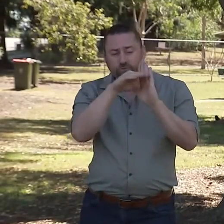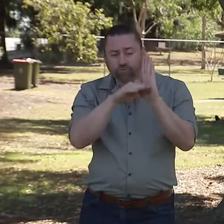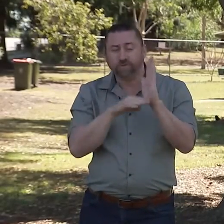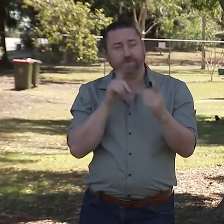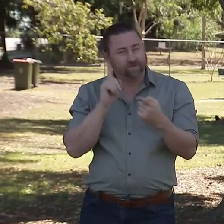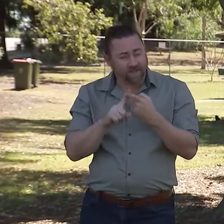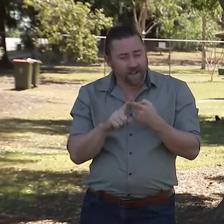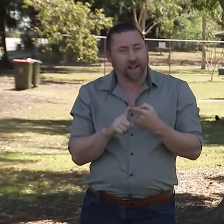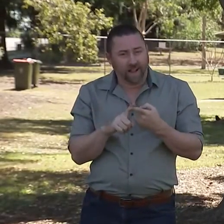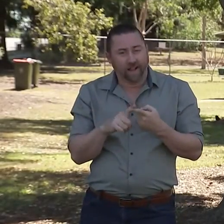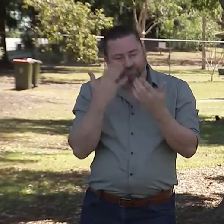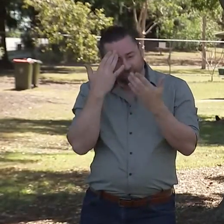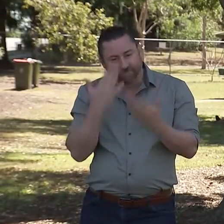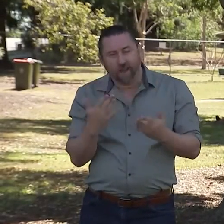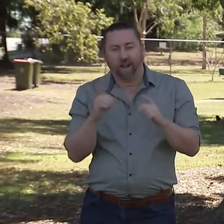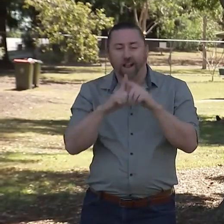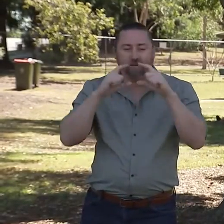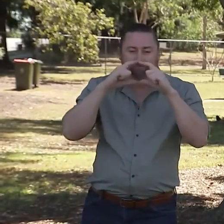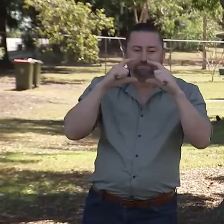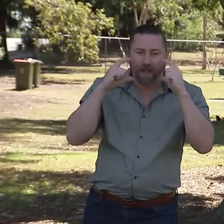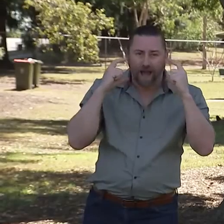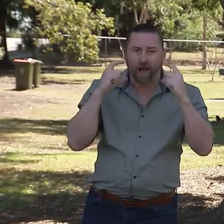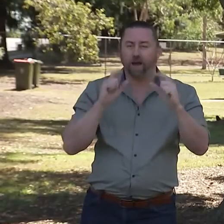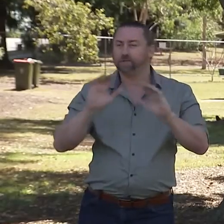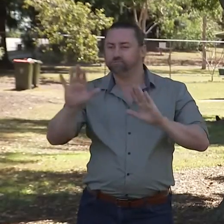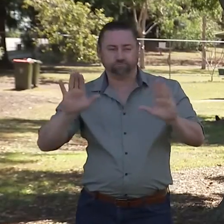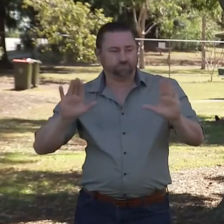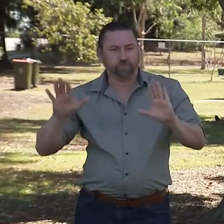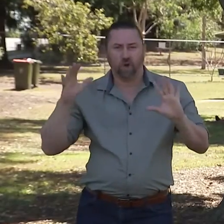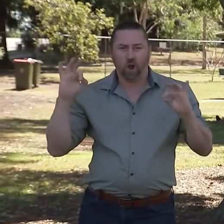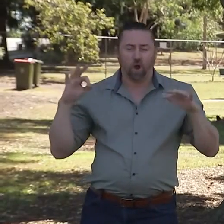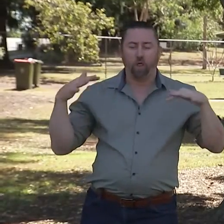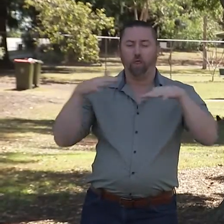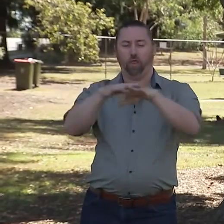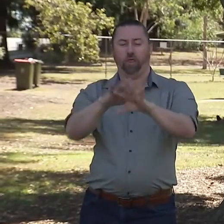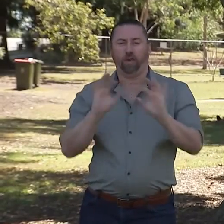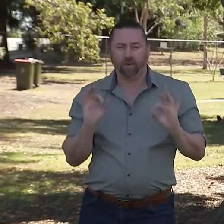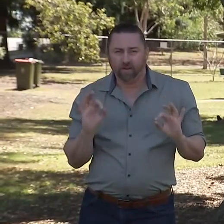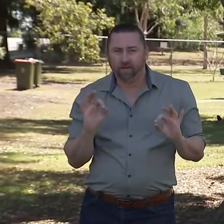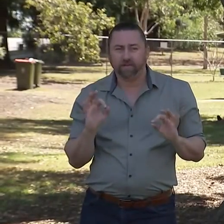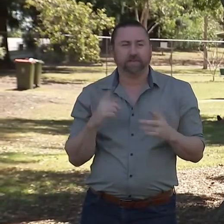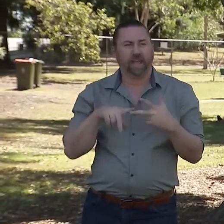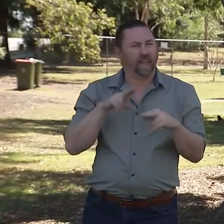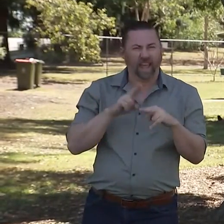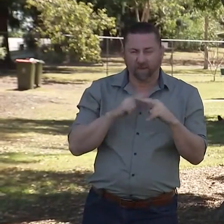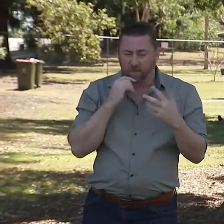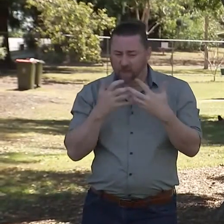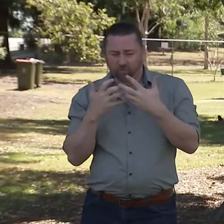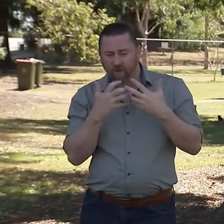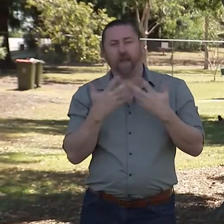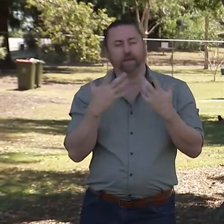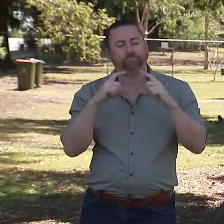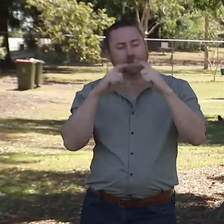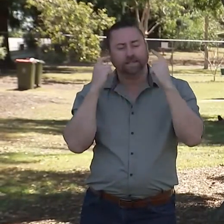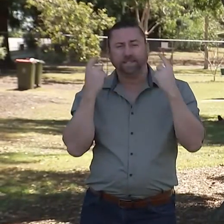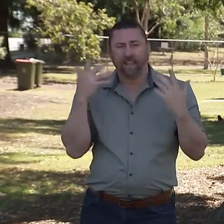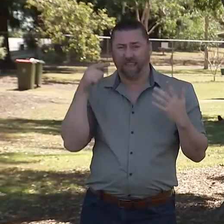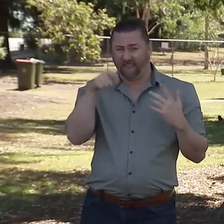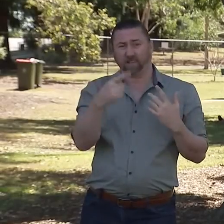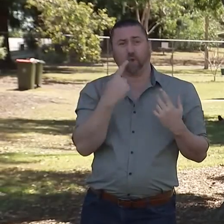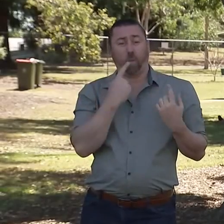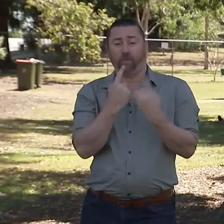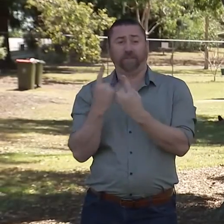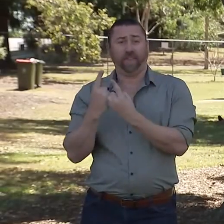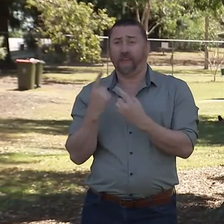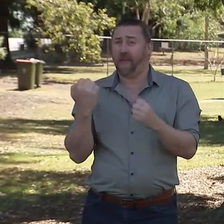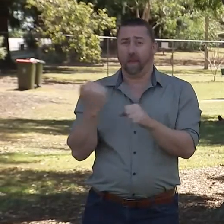they help enormously, and the vast majority of people clearly are. Wear masks when you can't socially distance, and just keep one